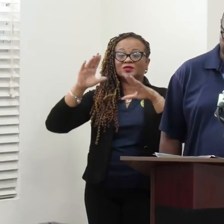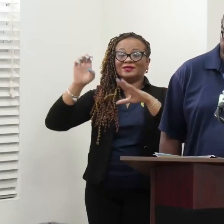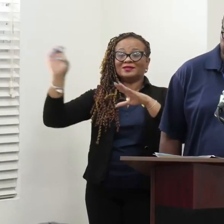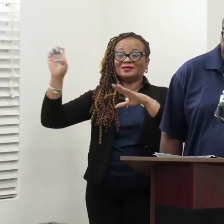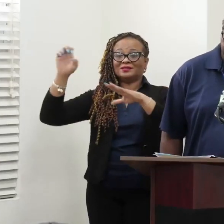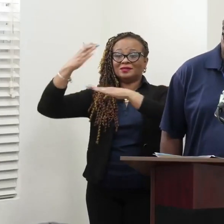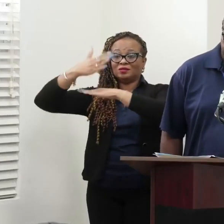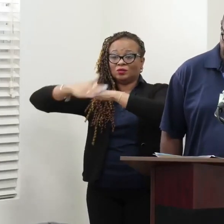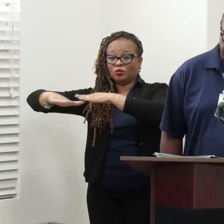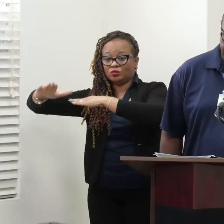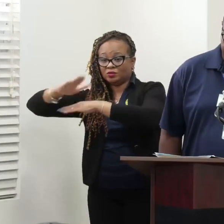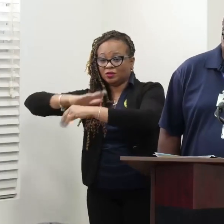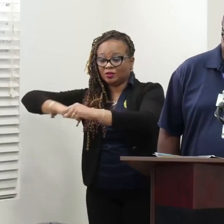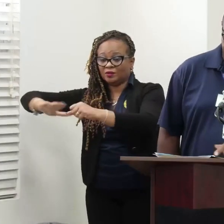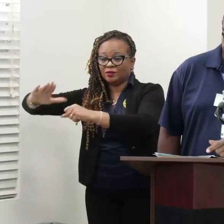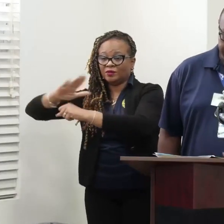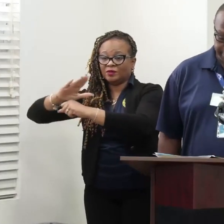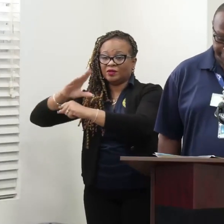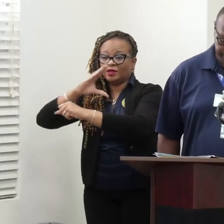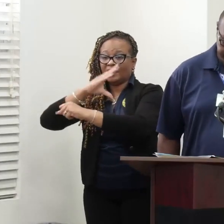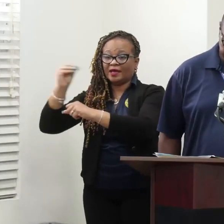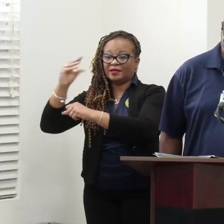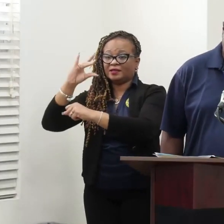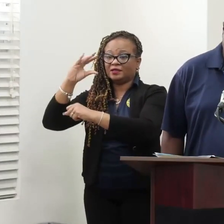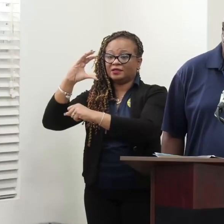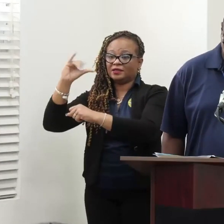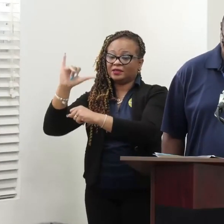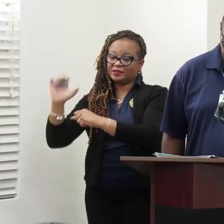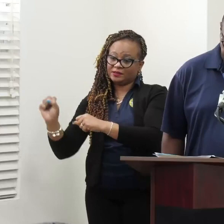coast and Keys.